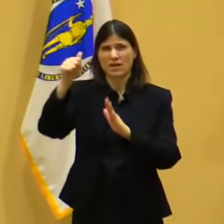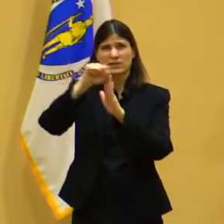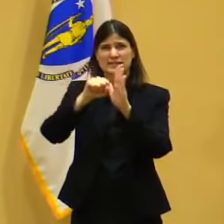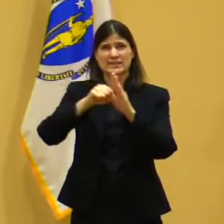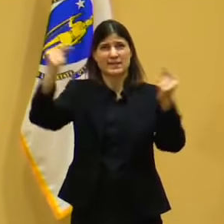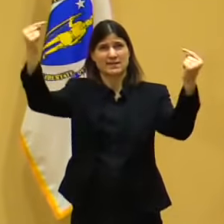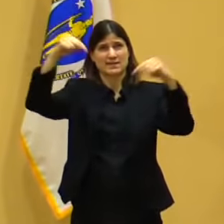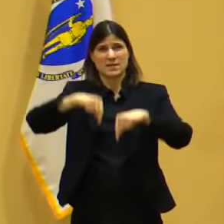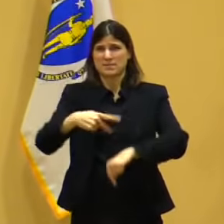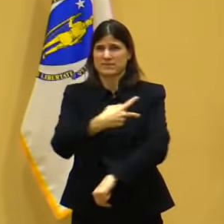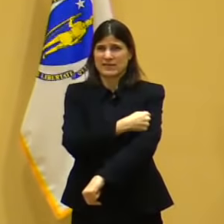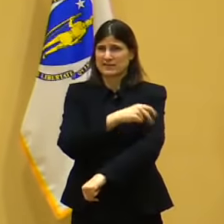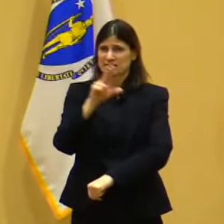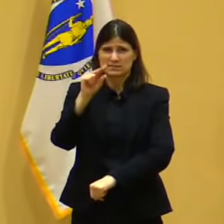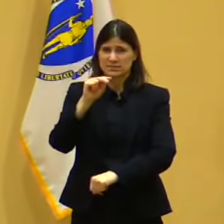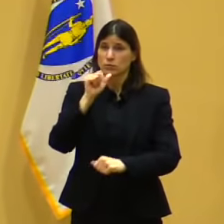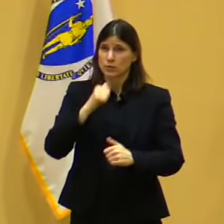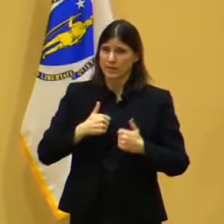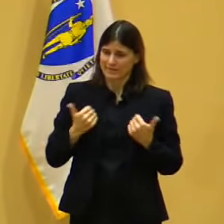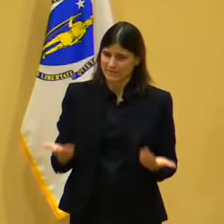But I don't see how we could deny them.